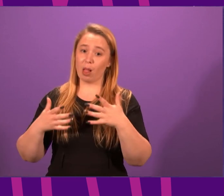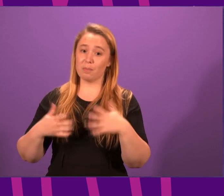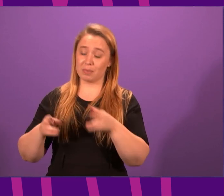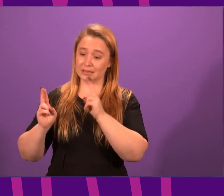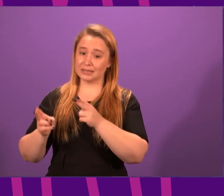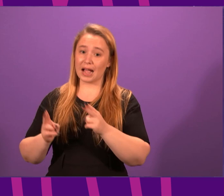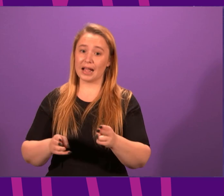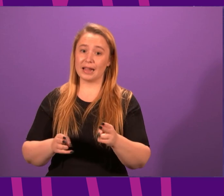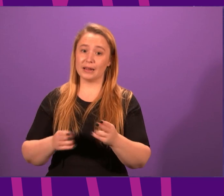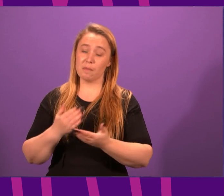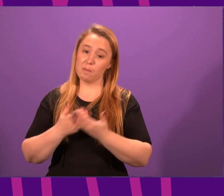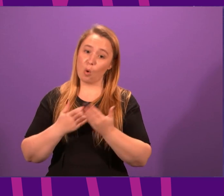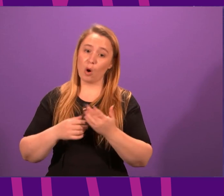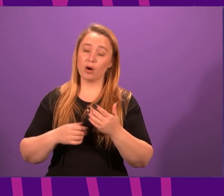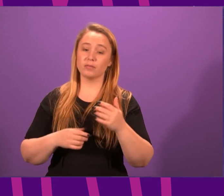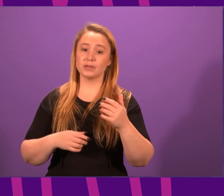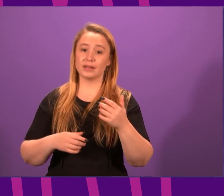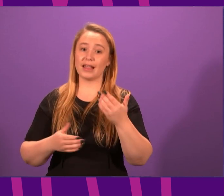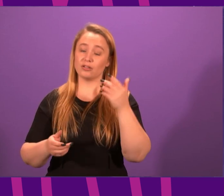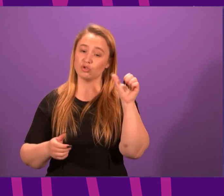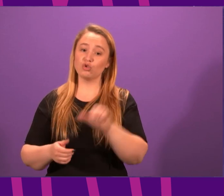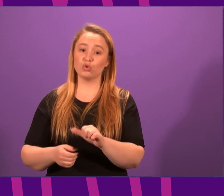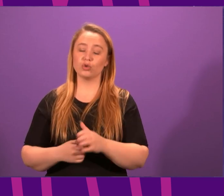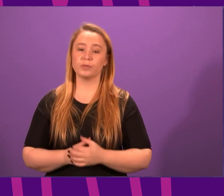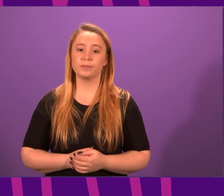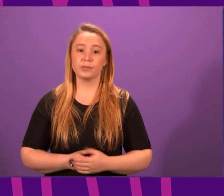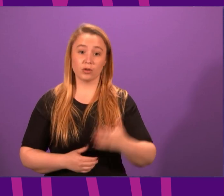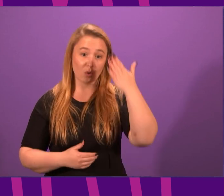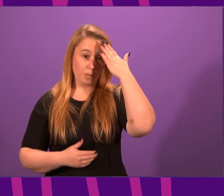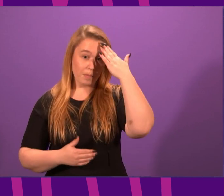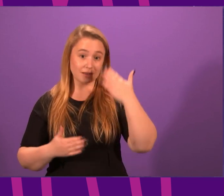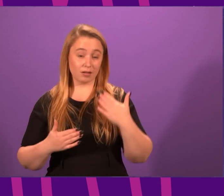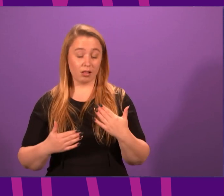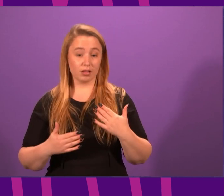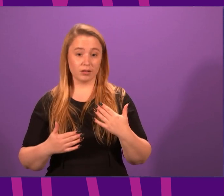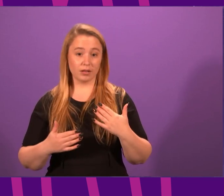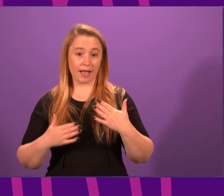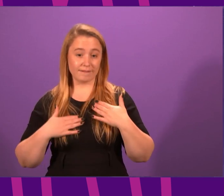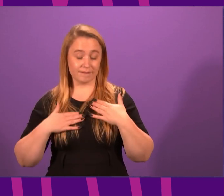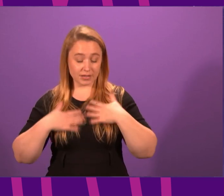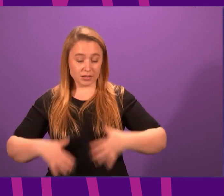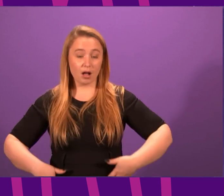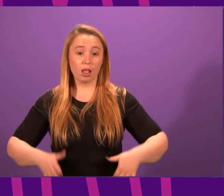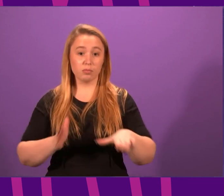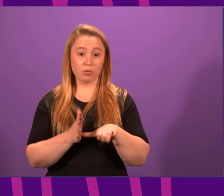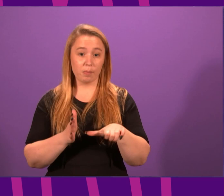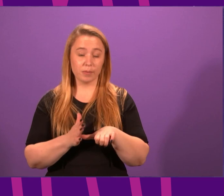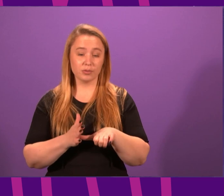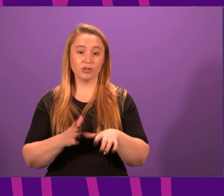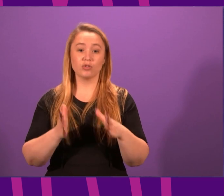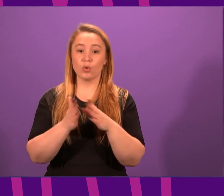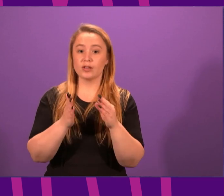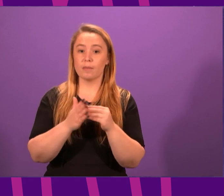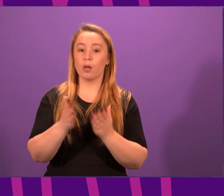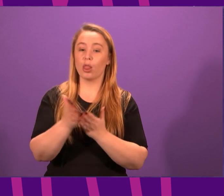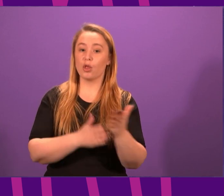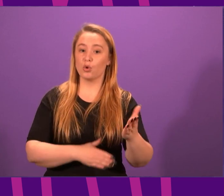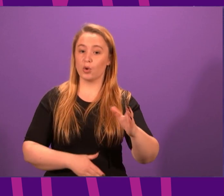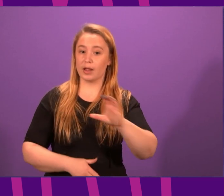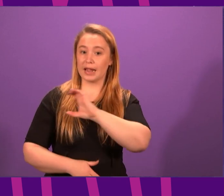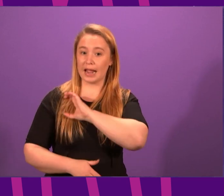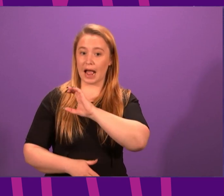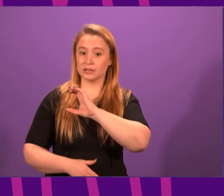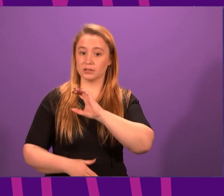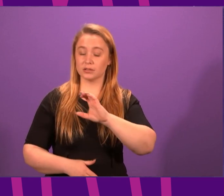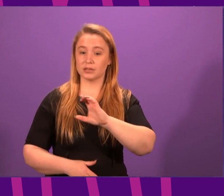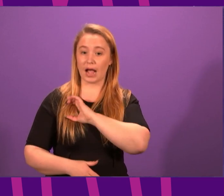on health, mental and physical. The pause on cancer services being one example, whether that be on screening,